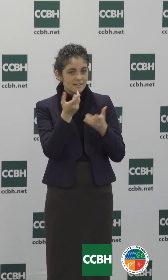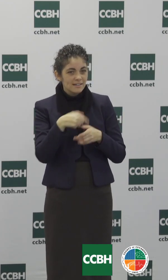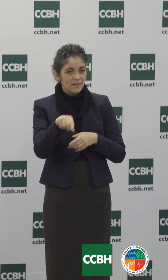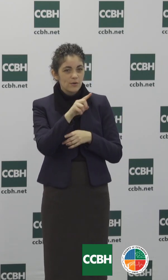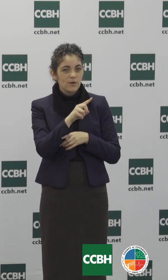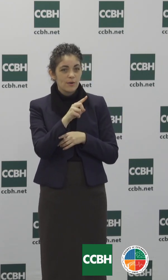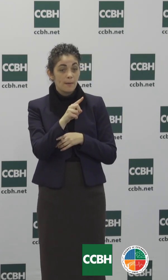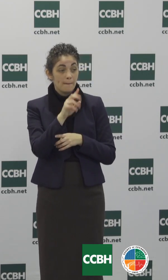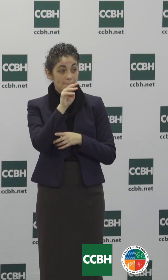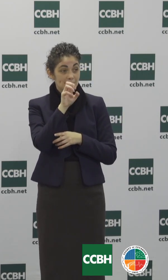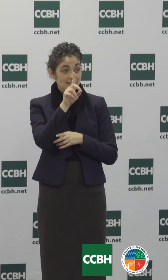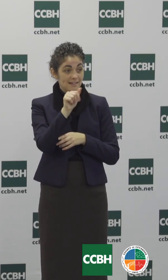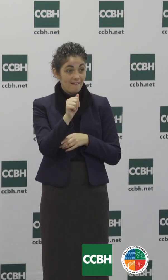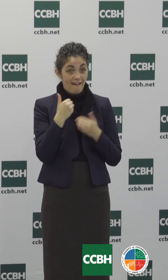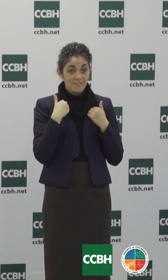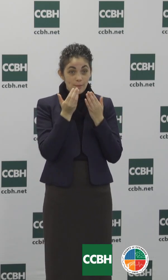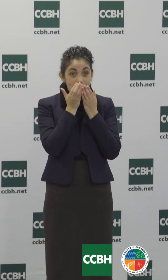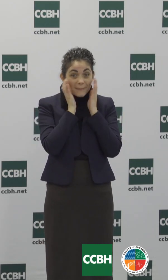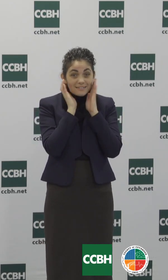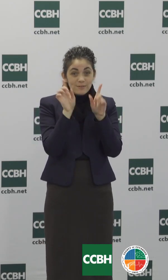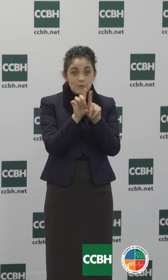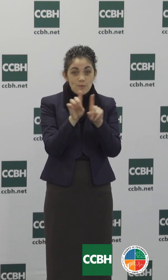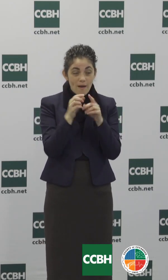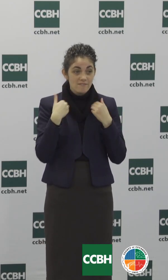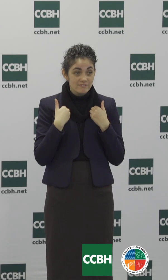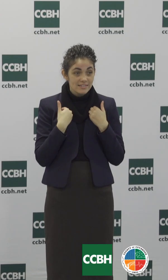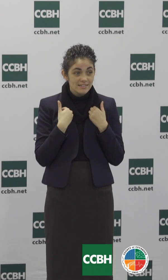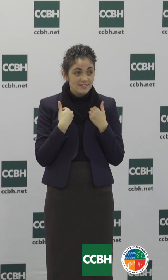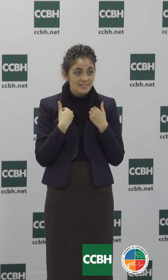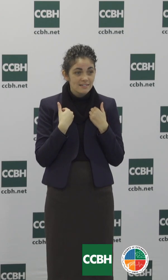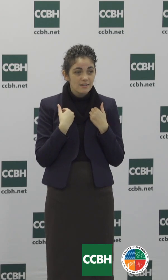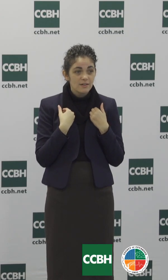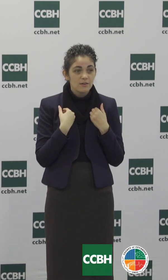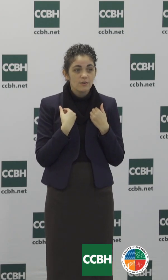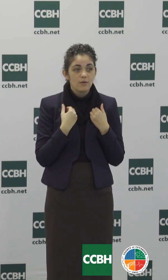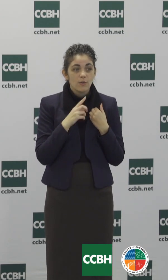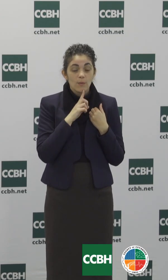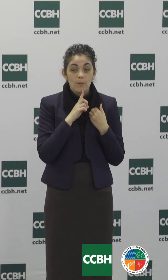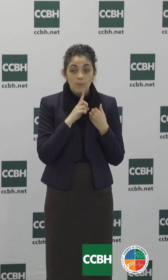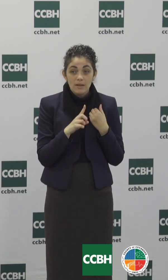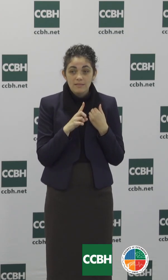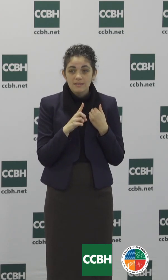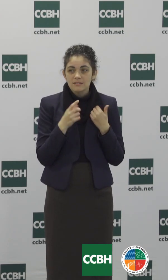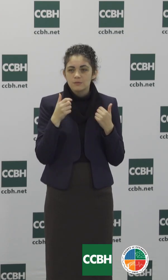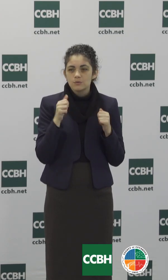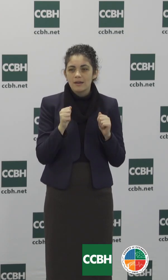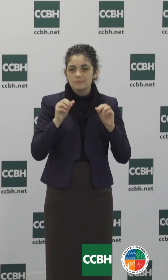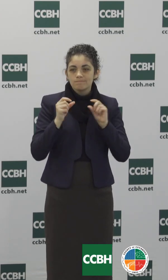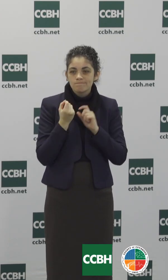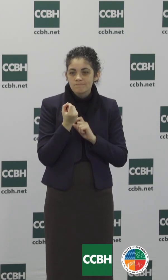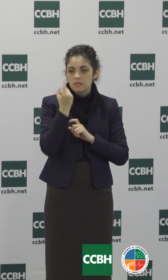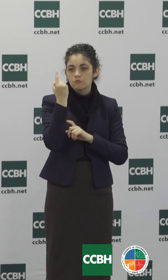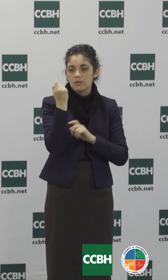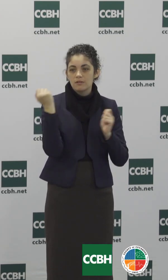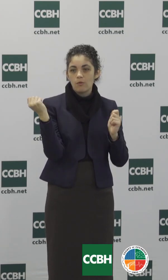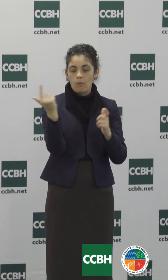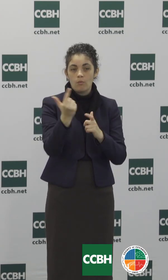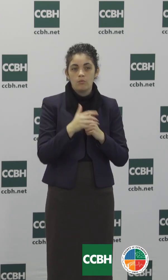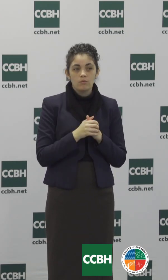in the media now have their masks with them. I think what we are trying to make clear is